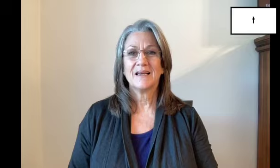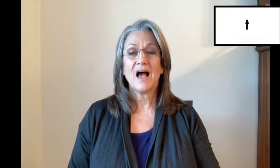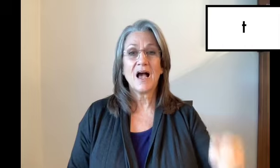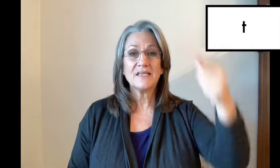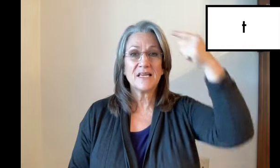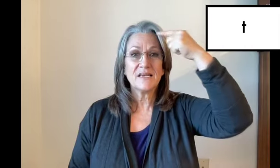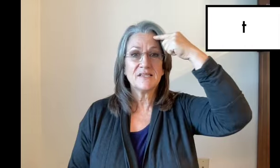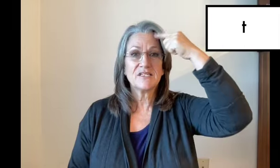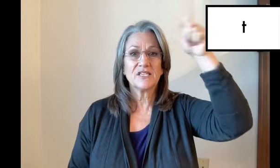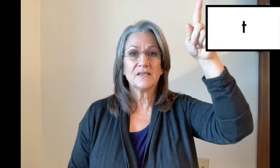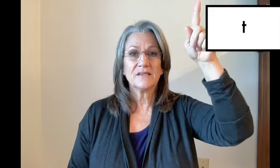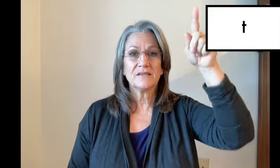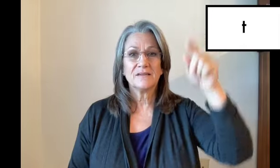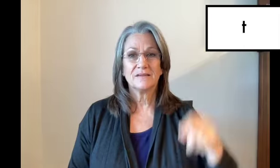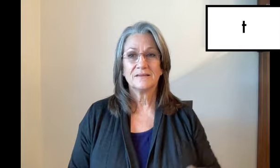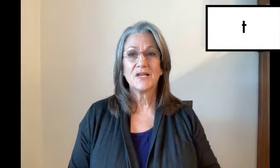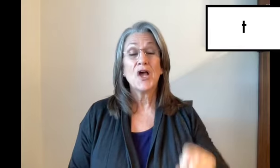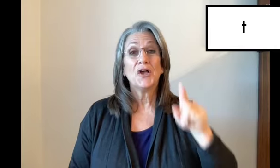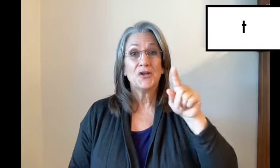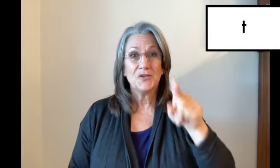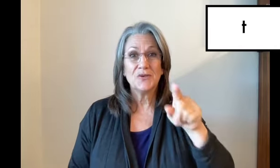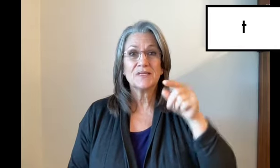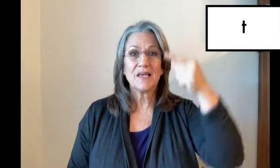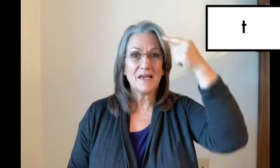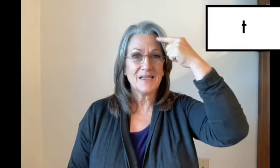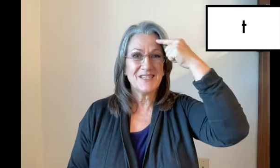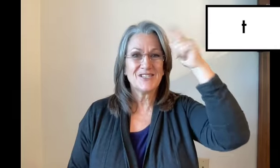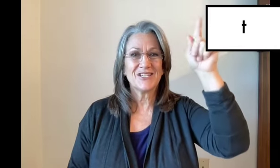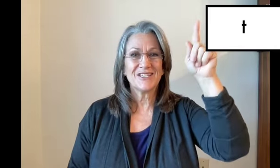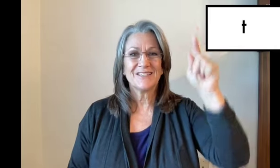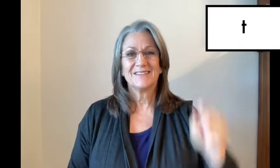I say t. You say t.